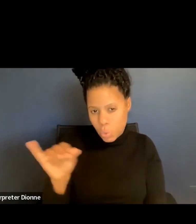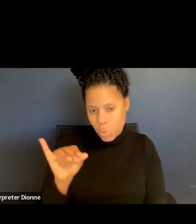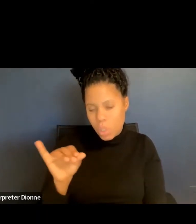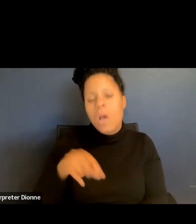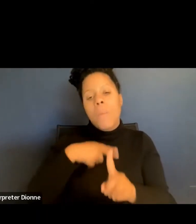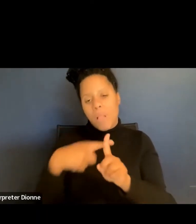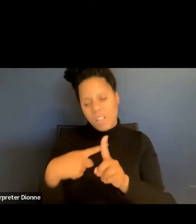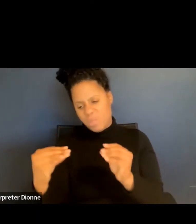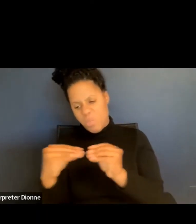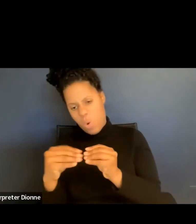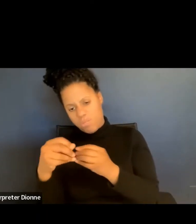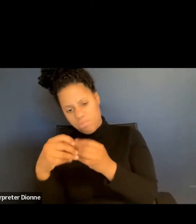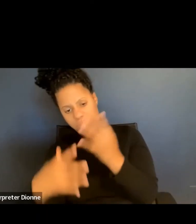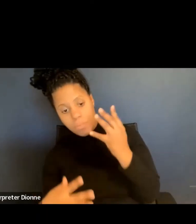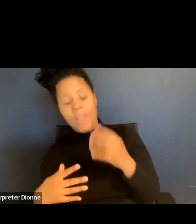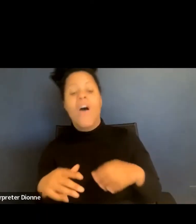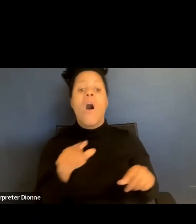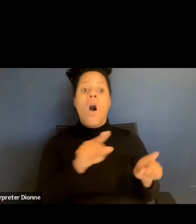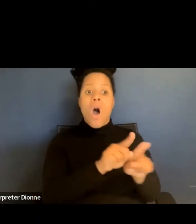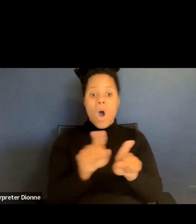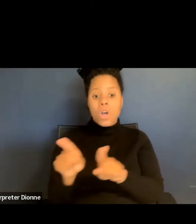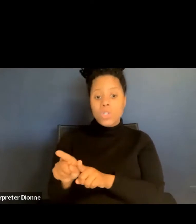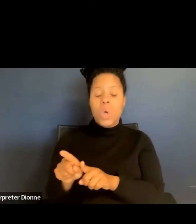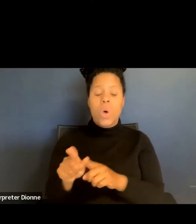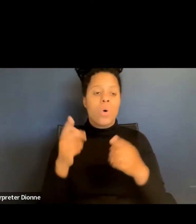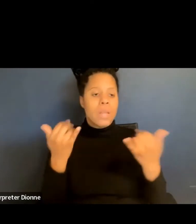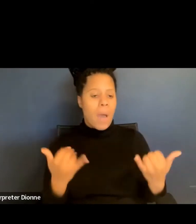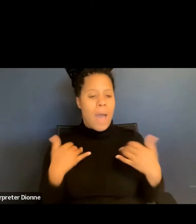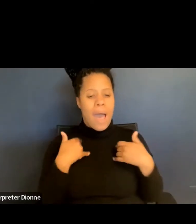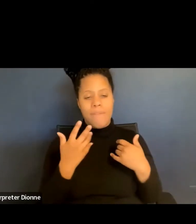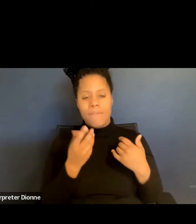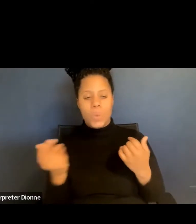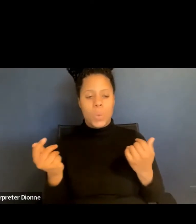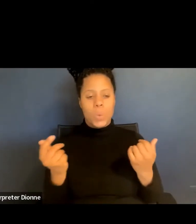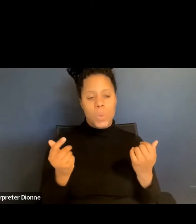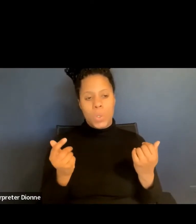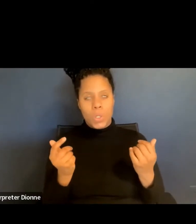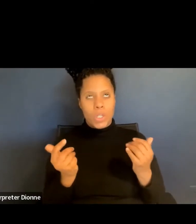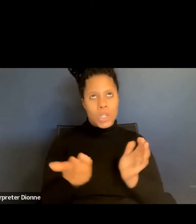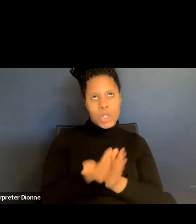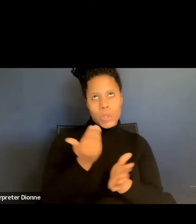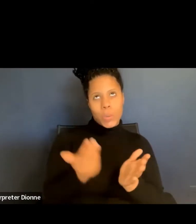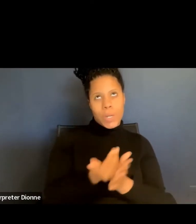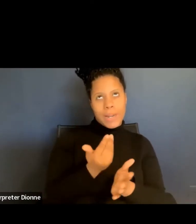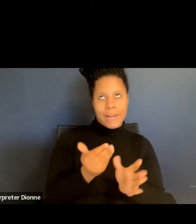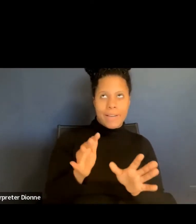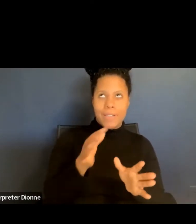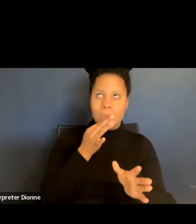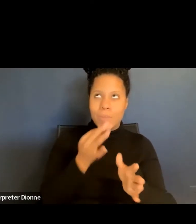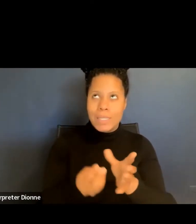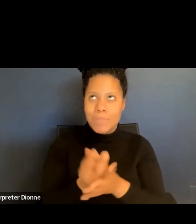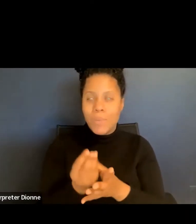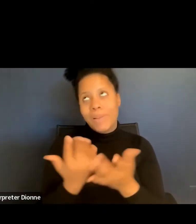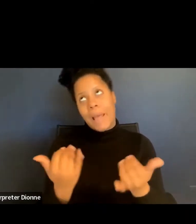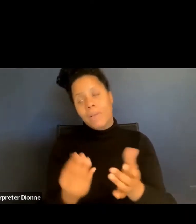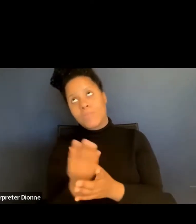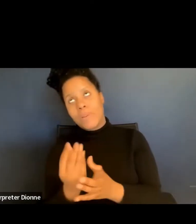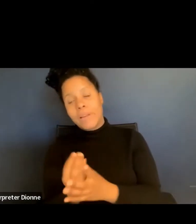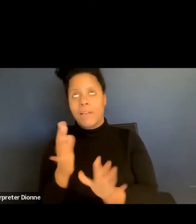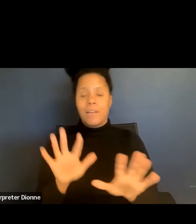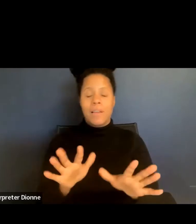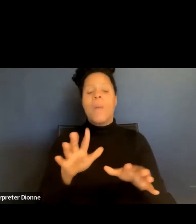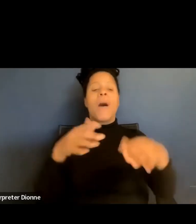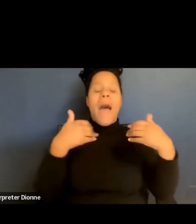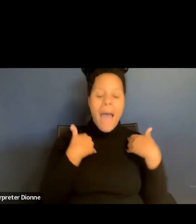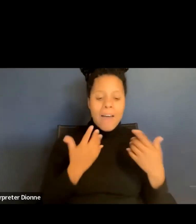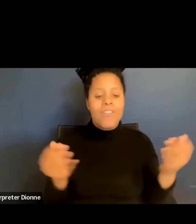guess now as we come into another spring, maybe not as new, but slightly newer starting from last spring, some other response tools made available